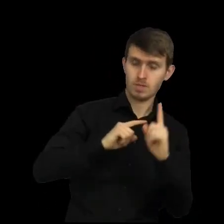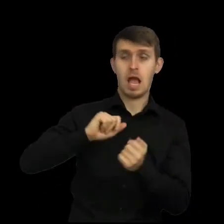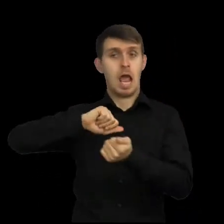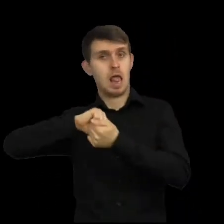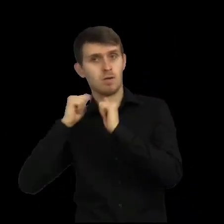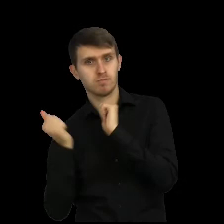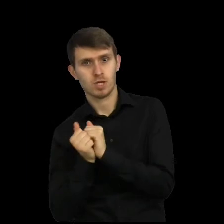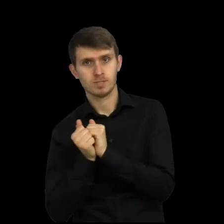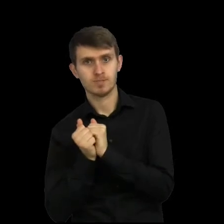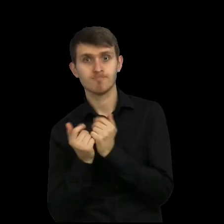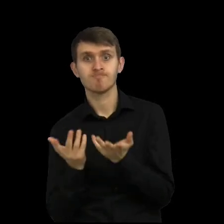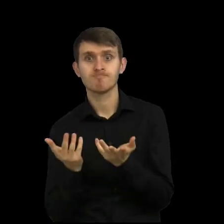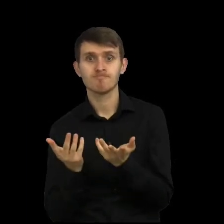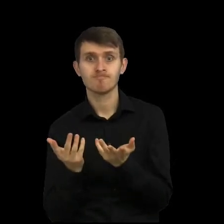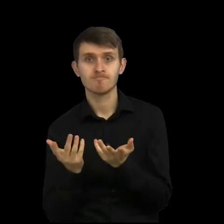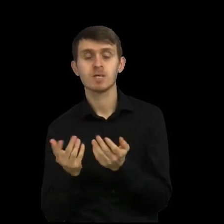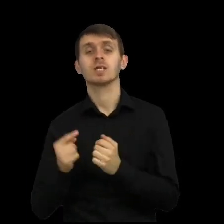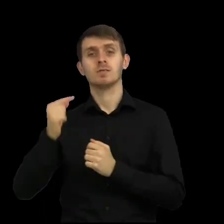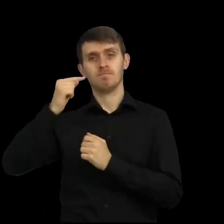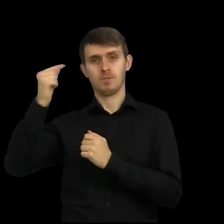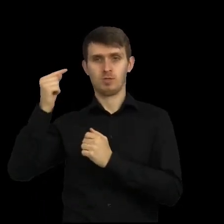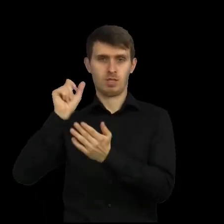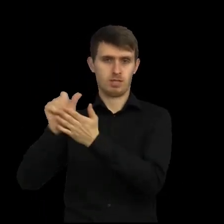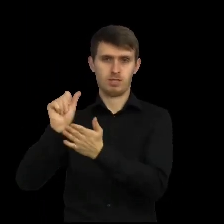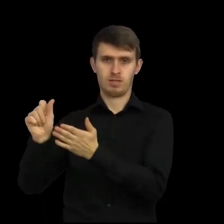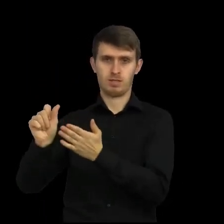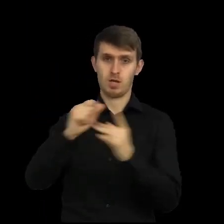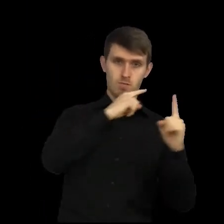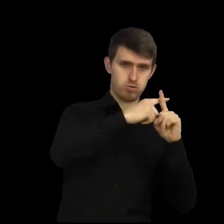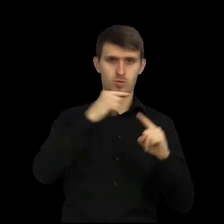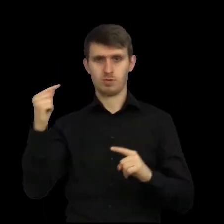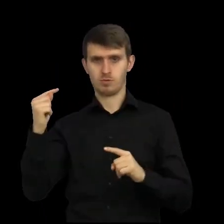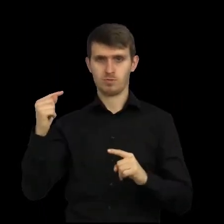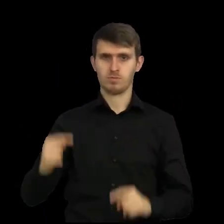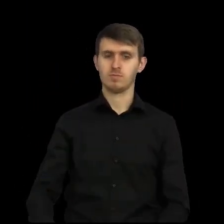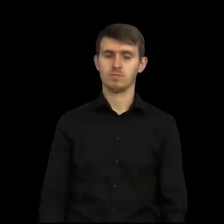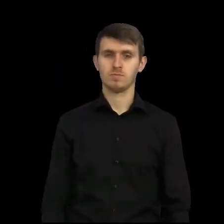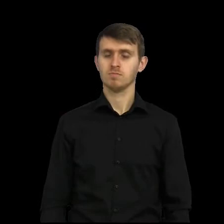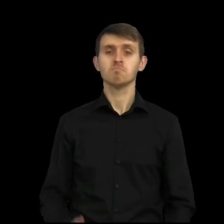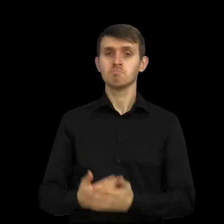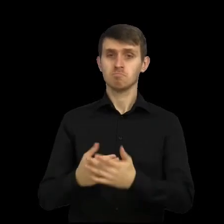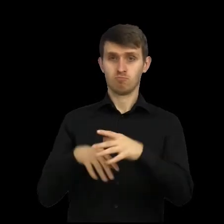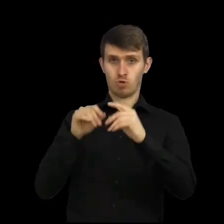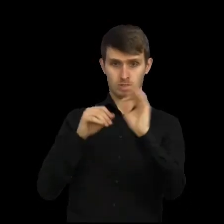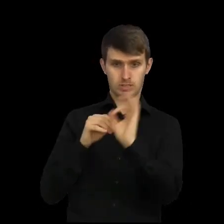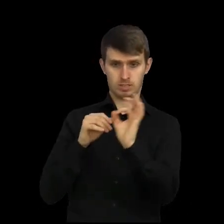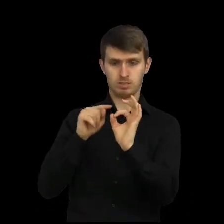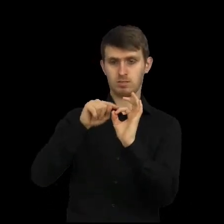11, or what else could a be? Well, it could be negative 11. A could be equal to negative 11, because there's two possible a's that